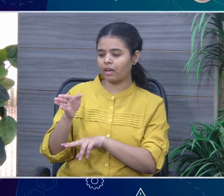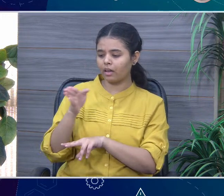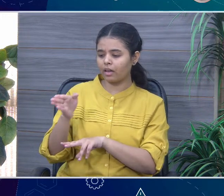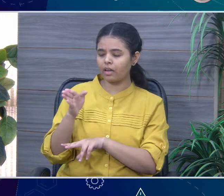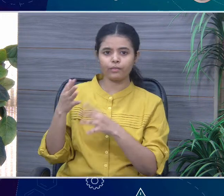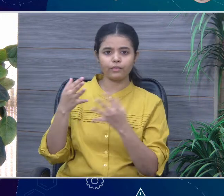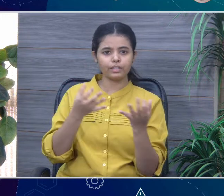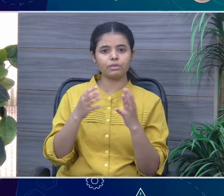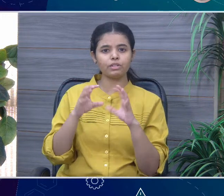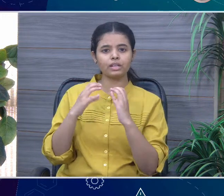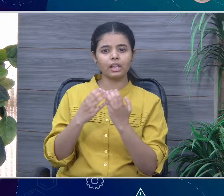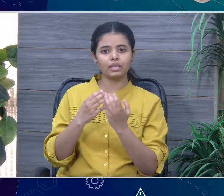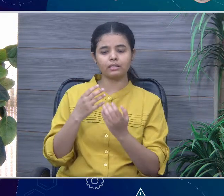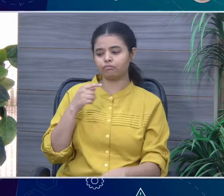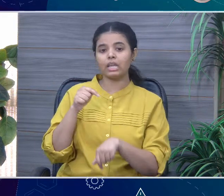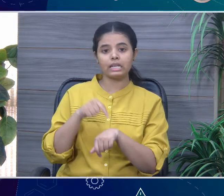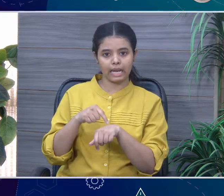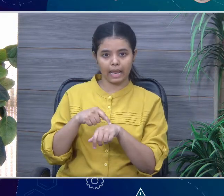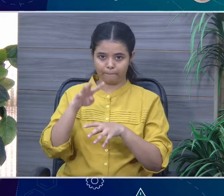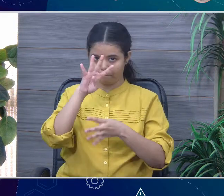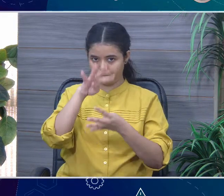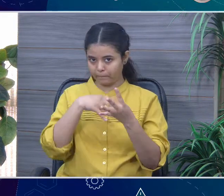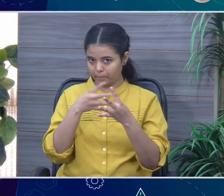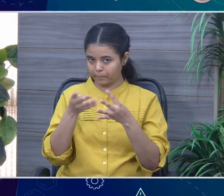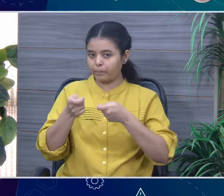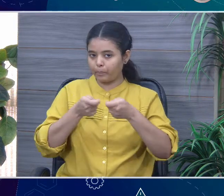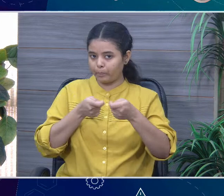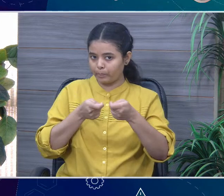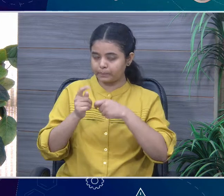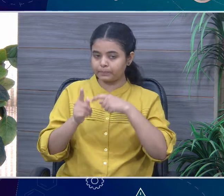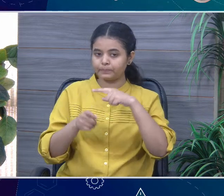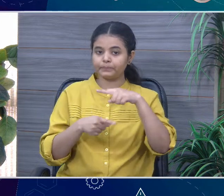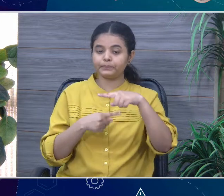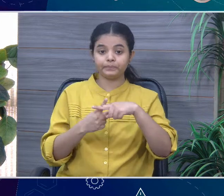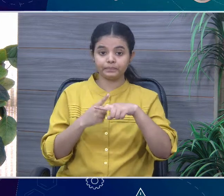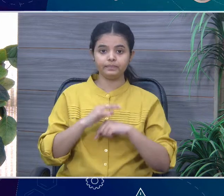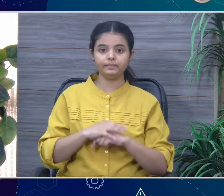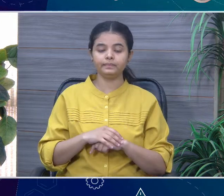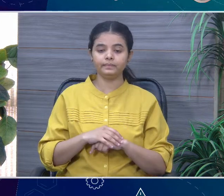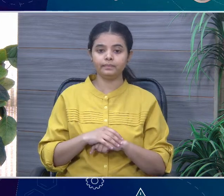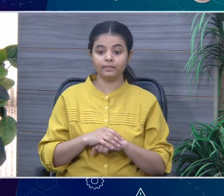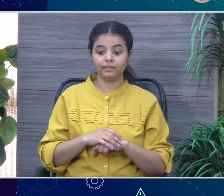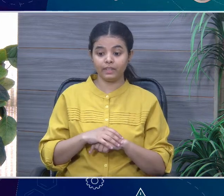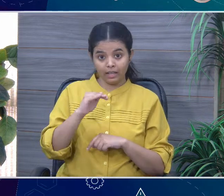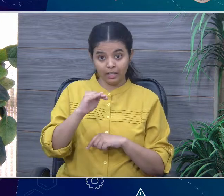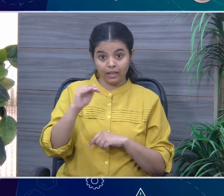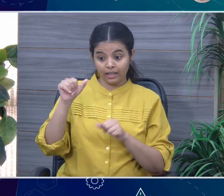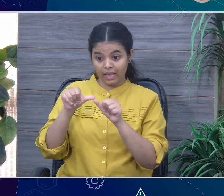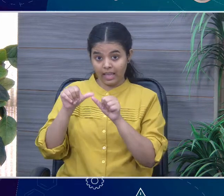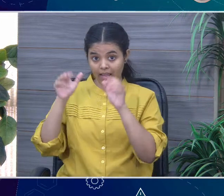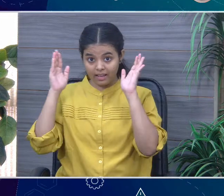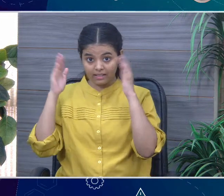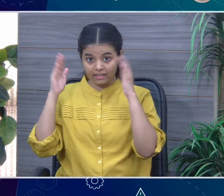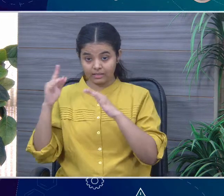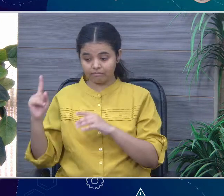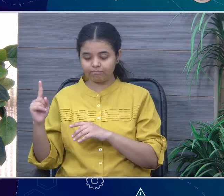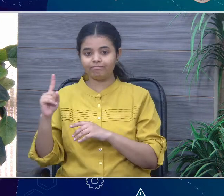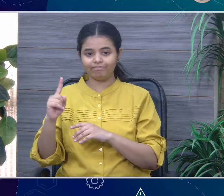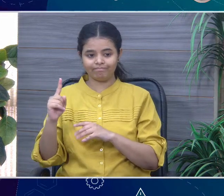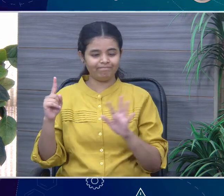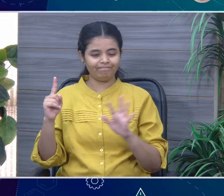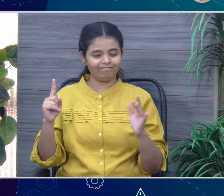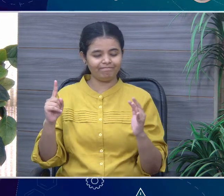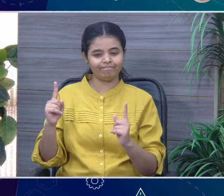classroom. So I have to plan that time also, and would help the child with autism to